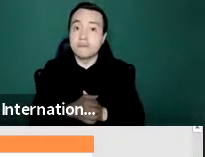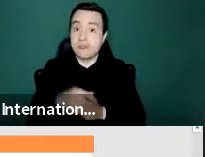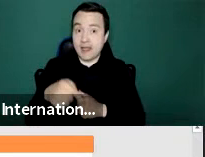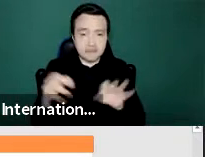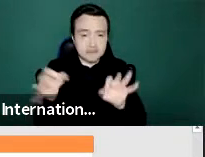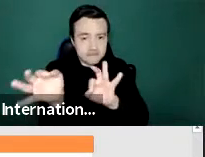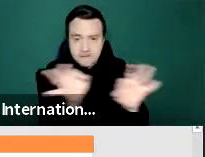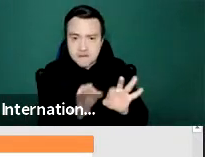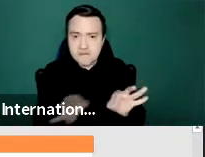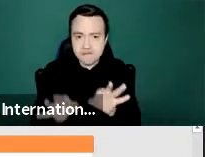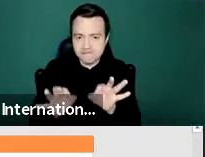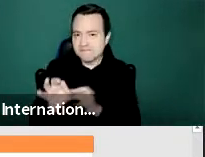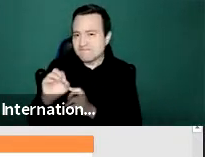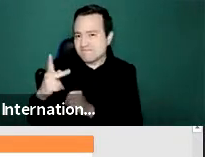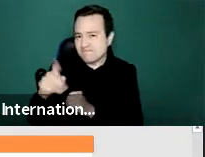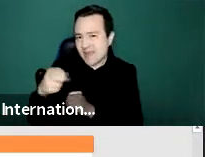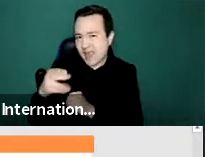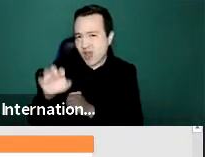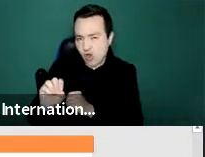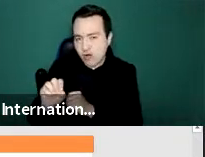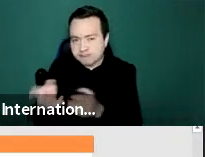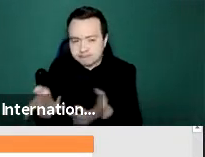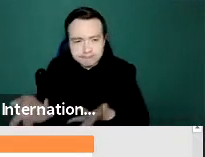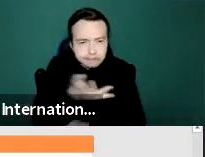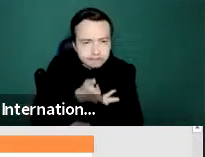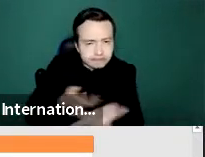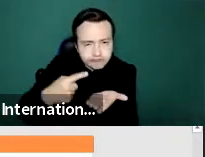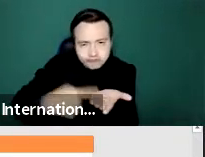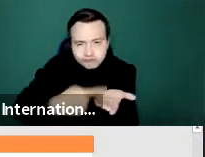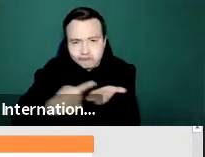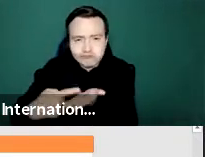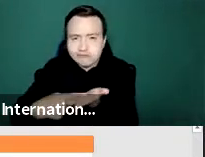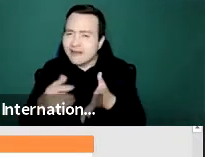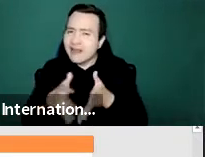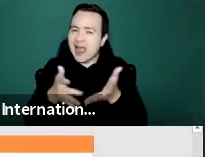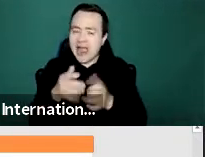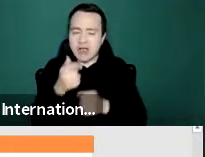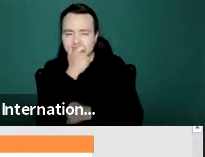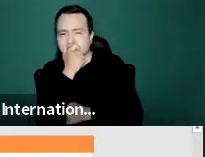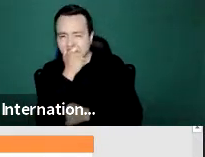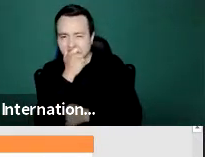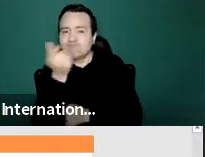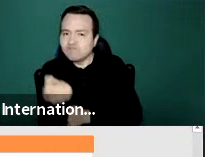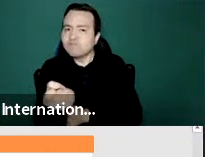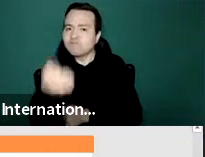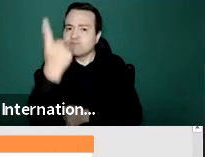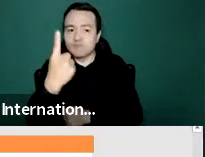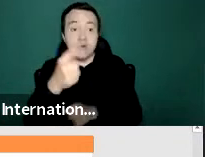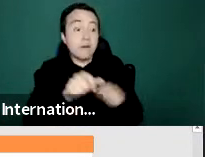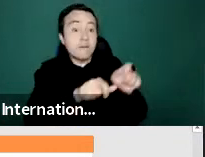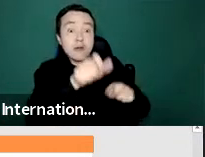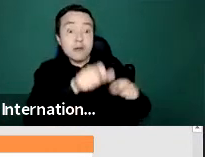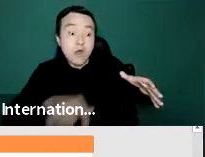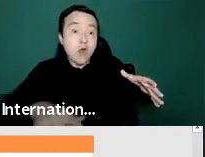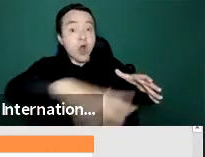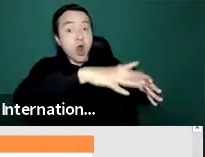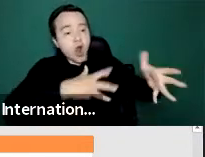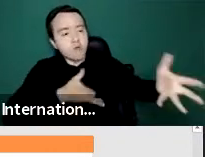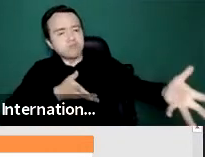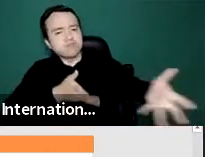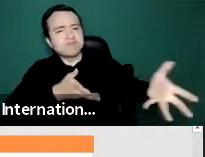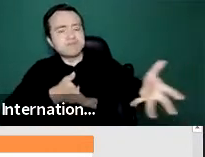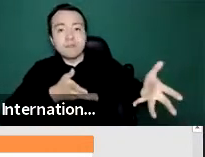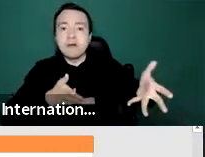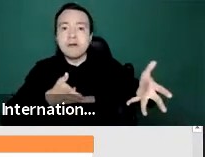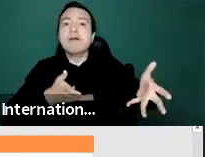to re-examine and expand our vision of public health to really based on